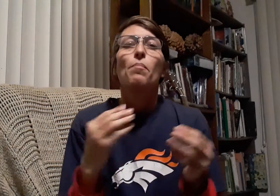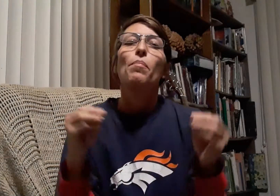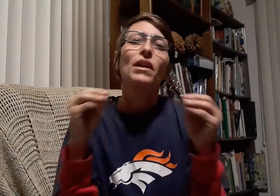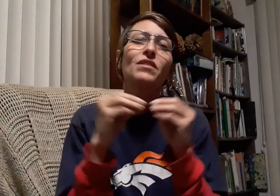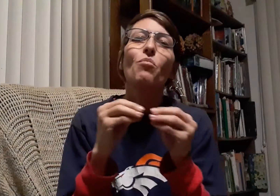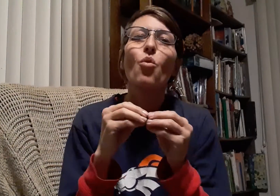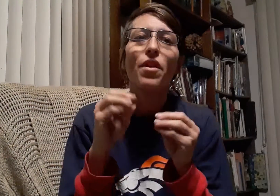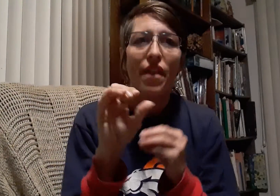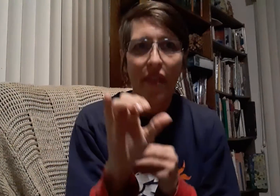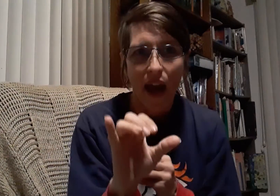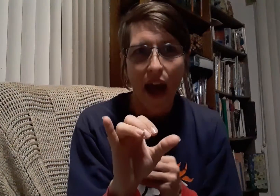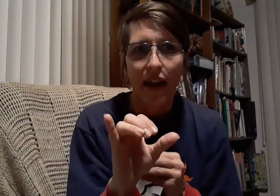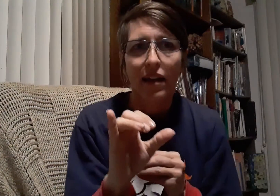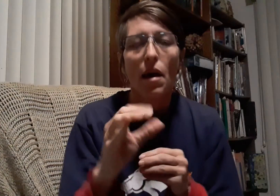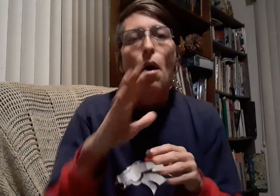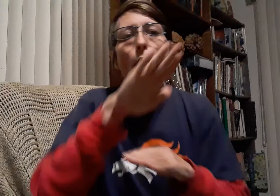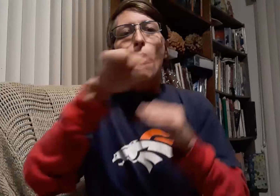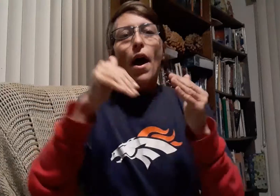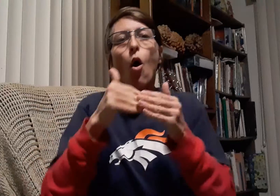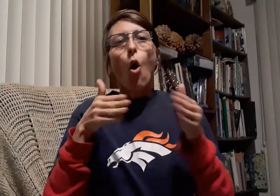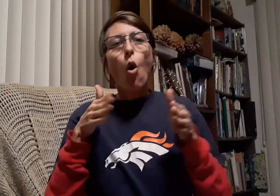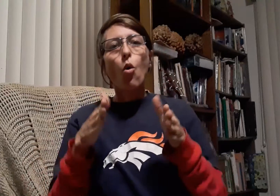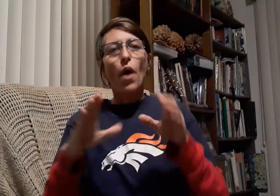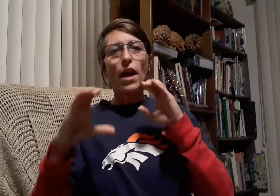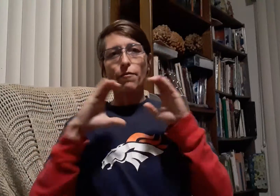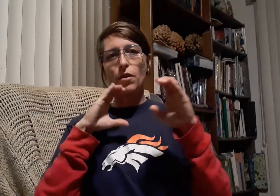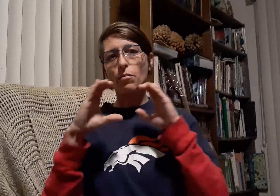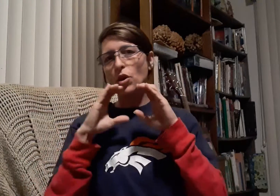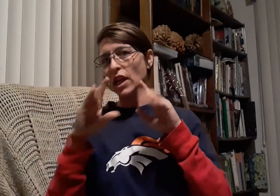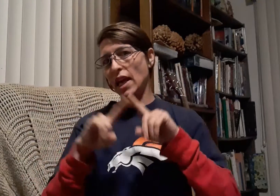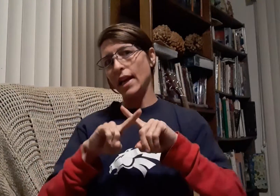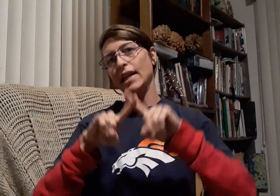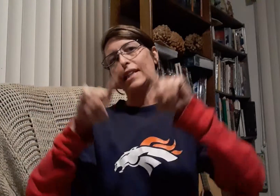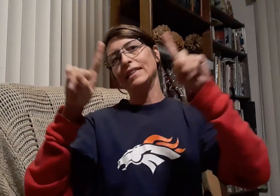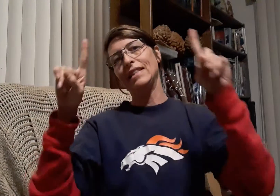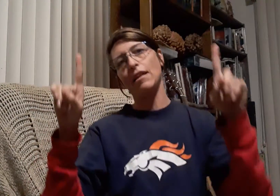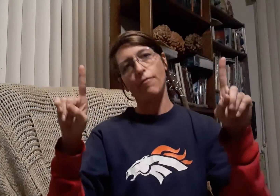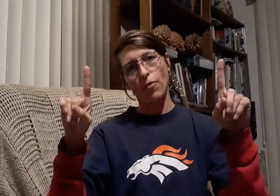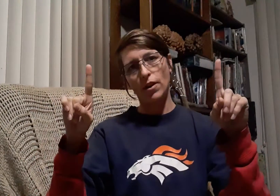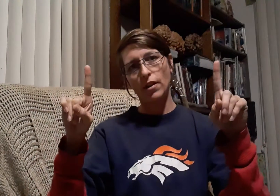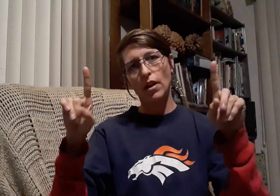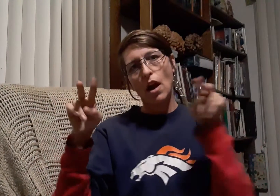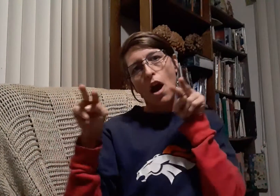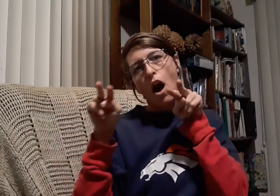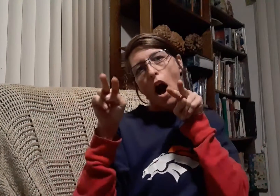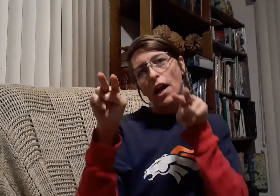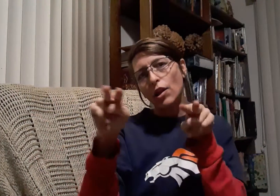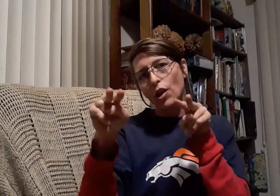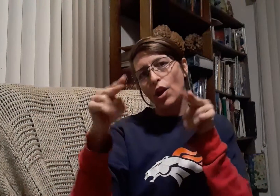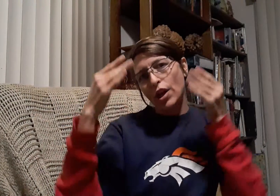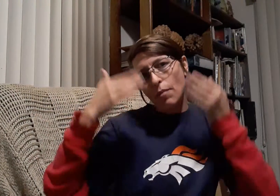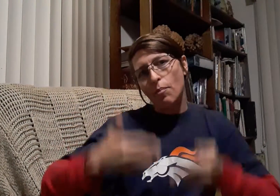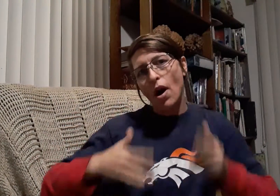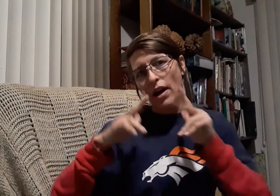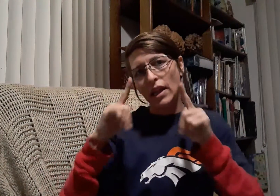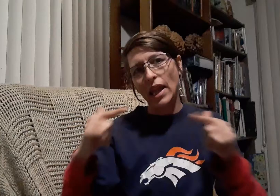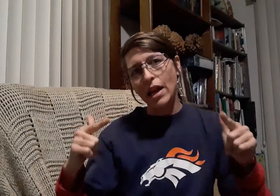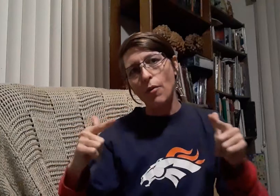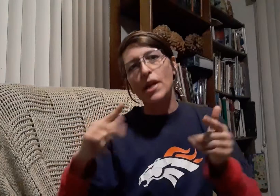But it's more than that. My whole way of communicating is different. I look at body language